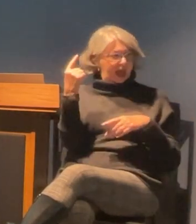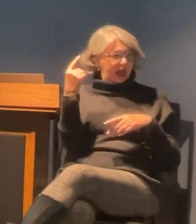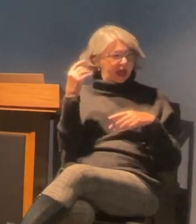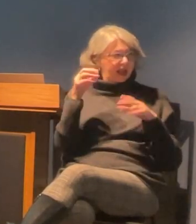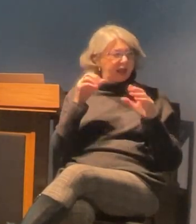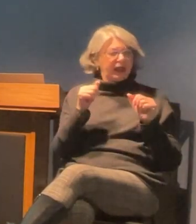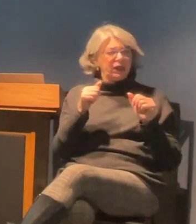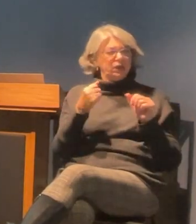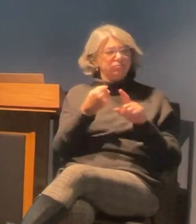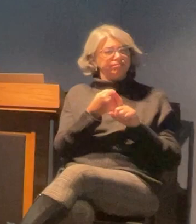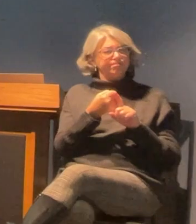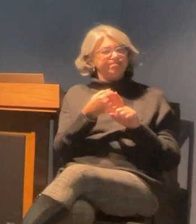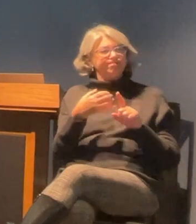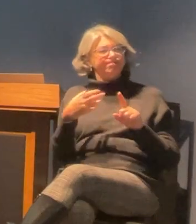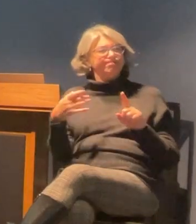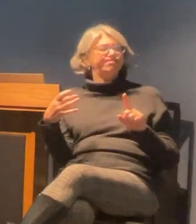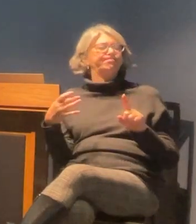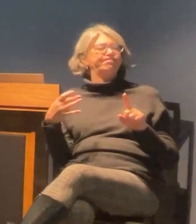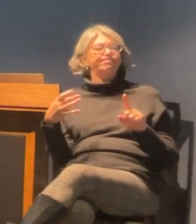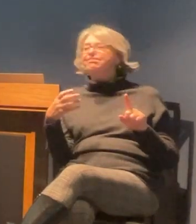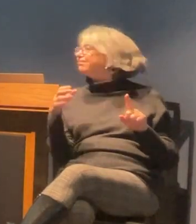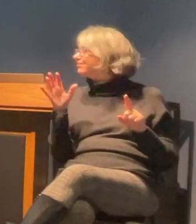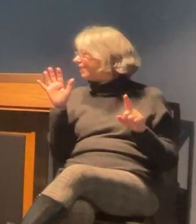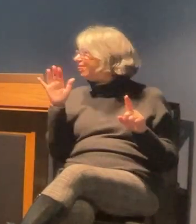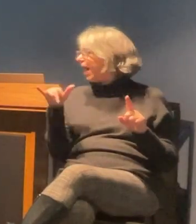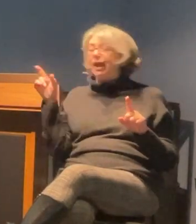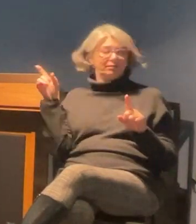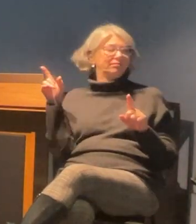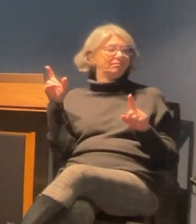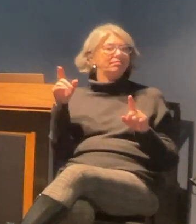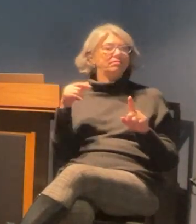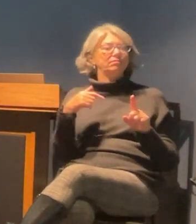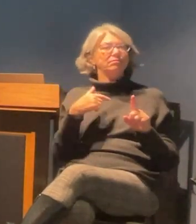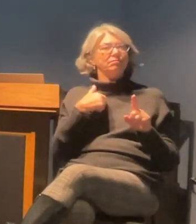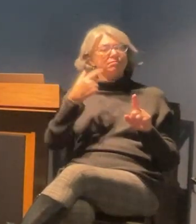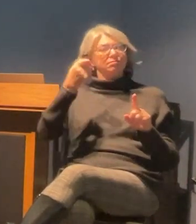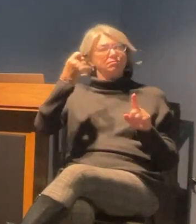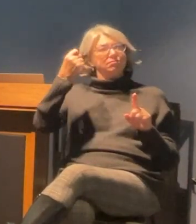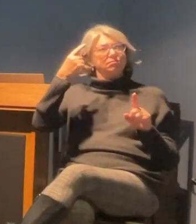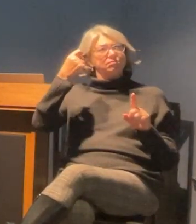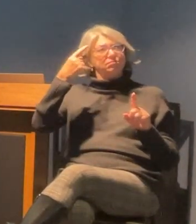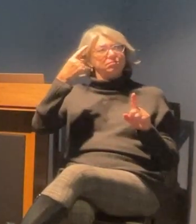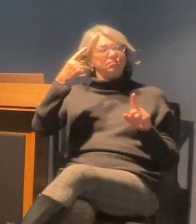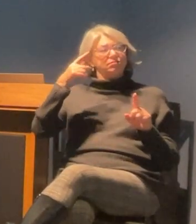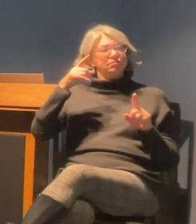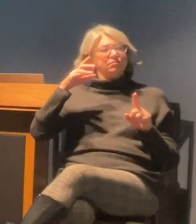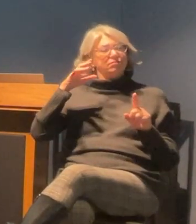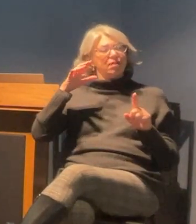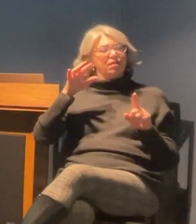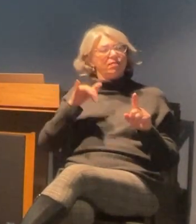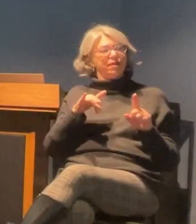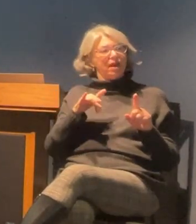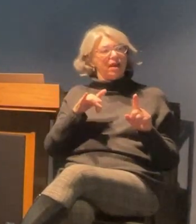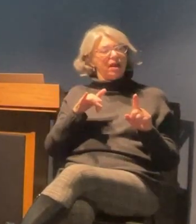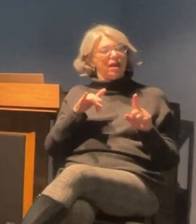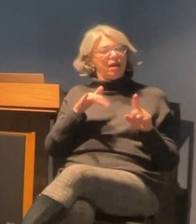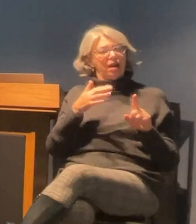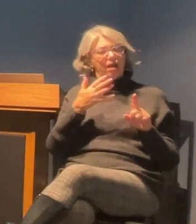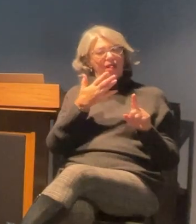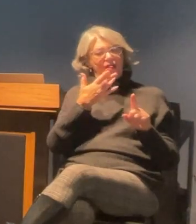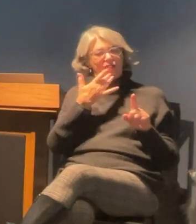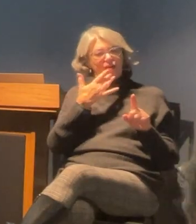you elaborate what is that? Am I understanding that the